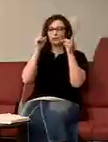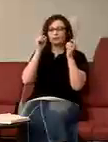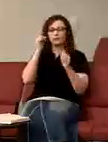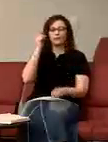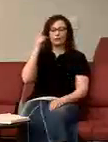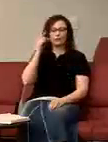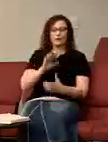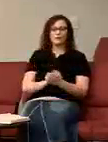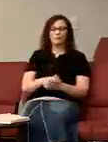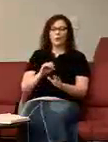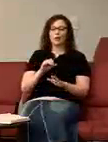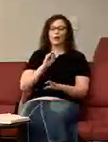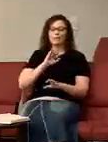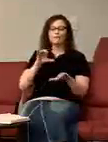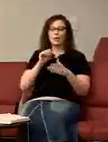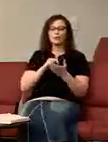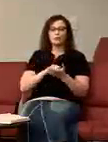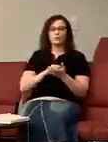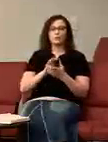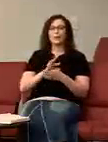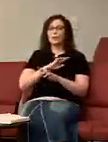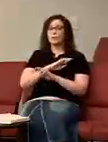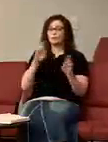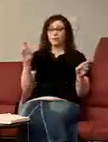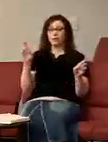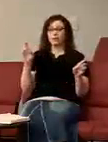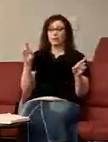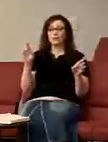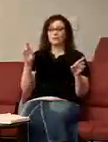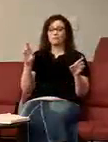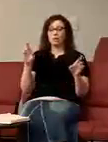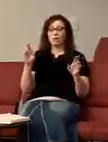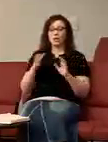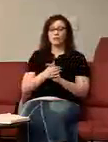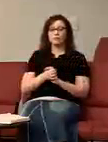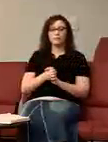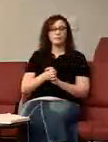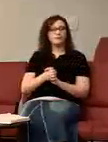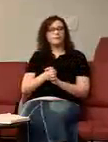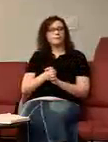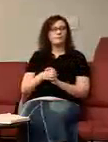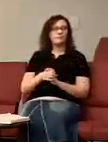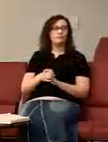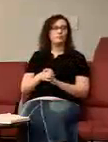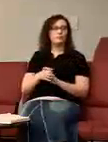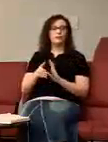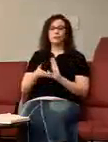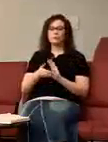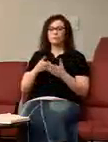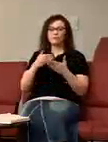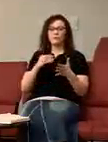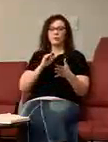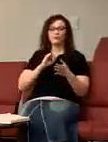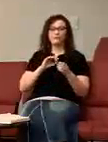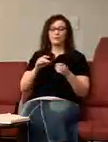ready before I even left the jail. I mean, it was amazing. I thought it was going to take me 3 hours to get it all fixed up and working. And it just went, click,